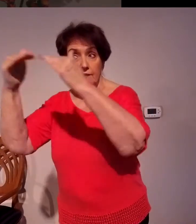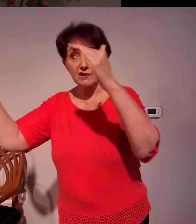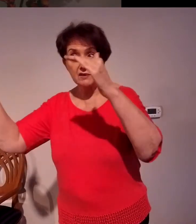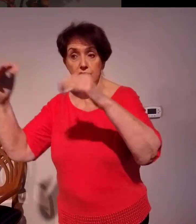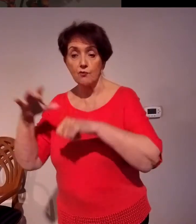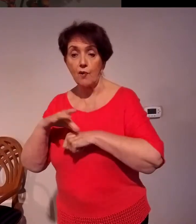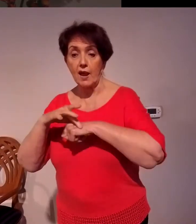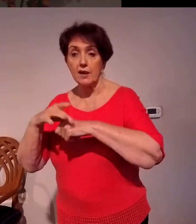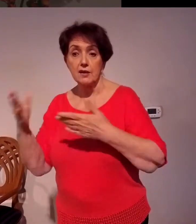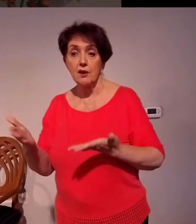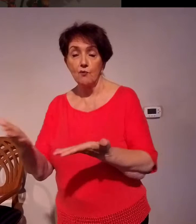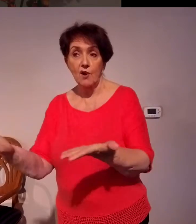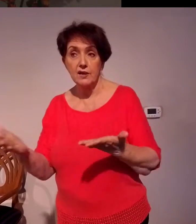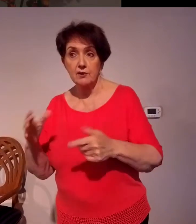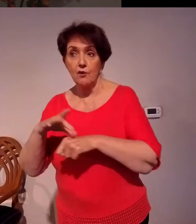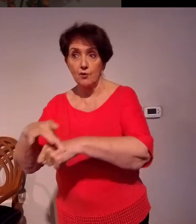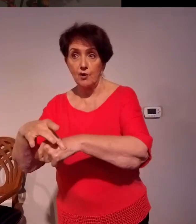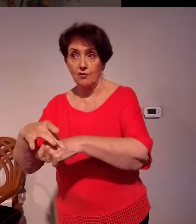here on earth.